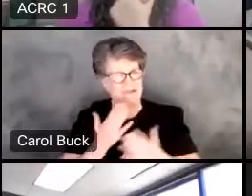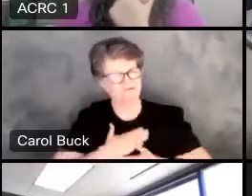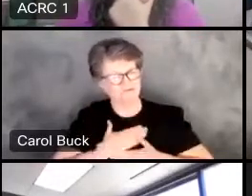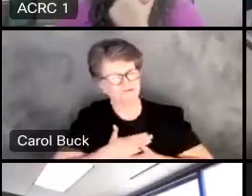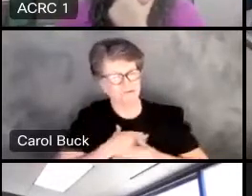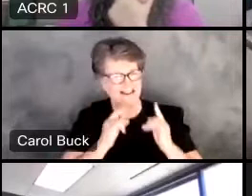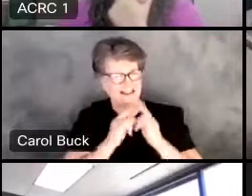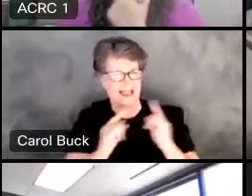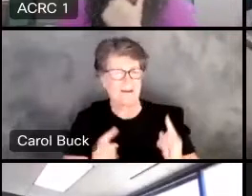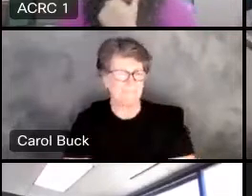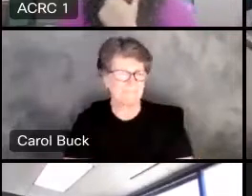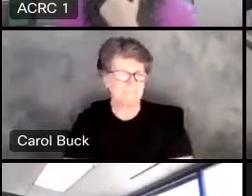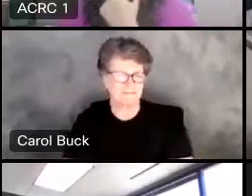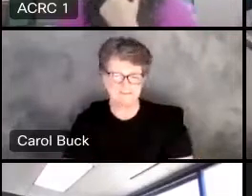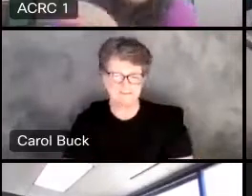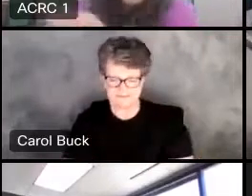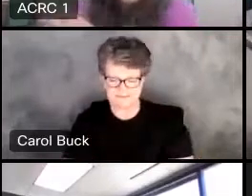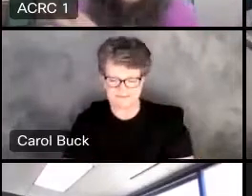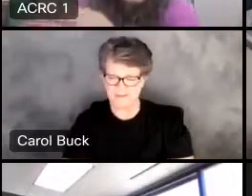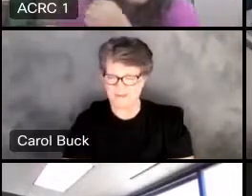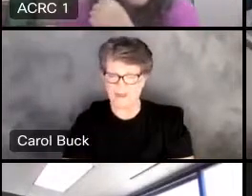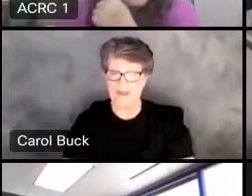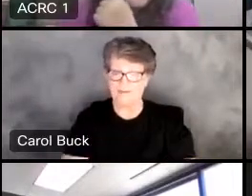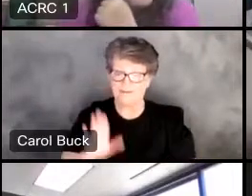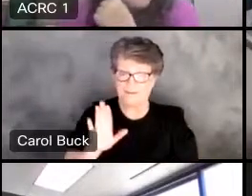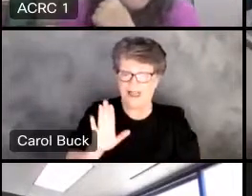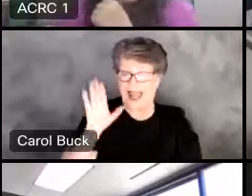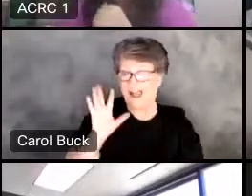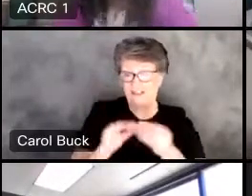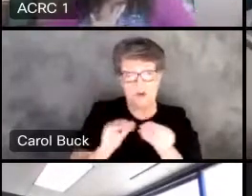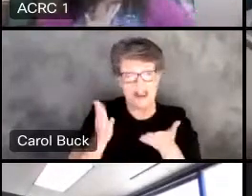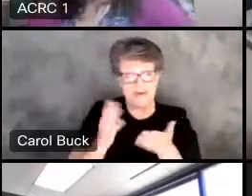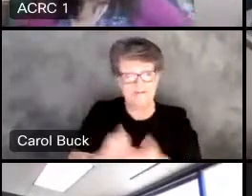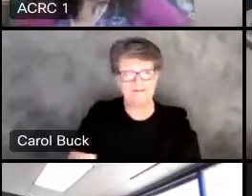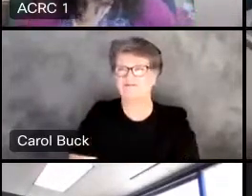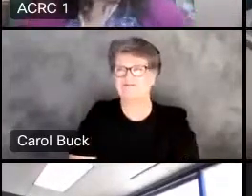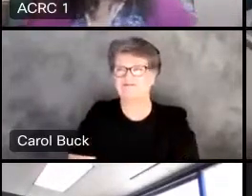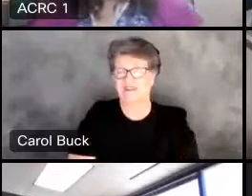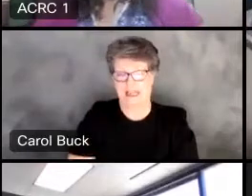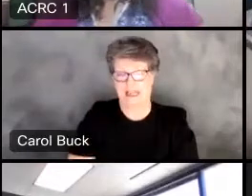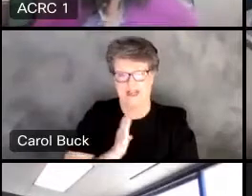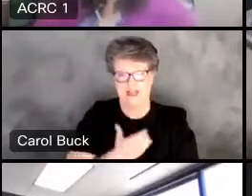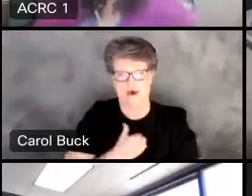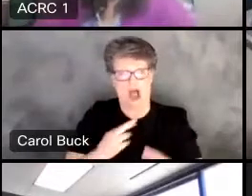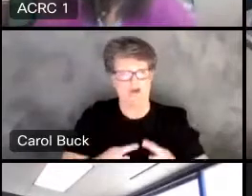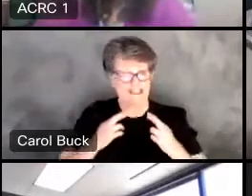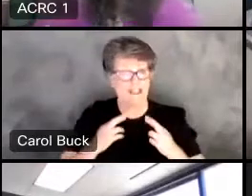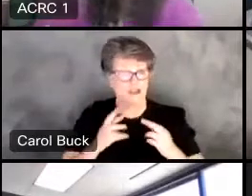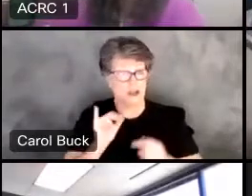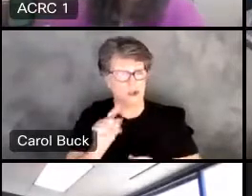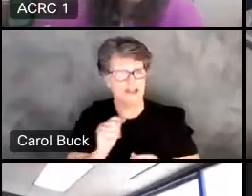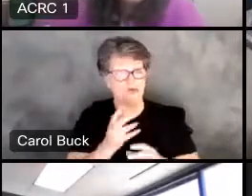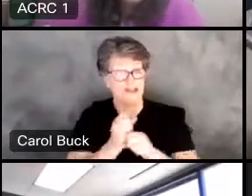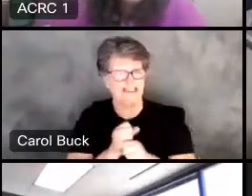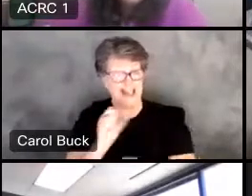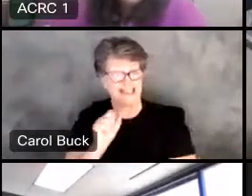a resource for them again. We all I need. have a story. Okay, great. So our residential unit received an